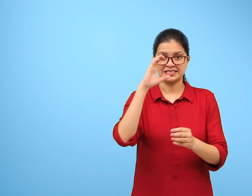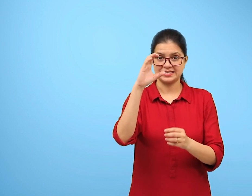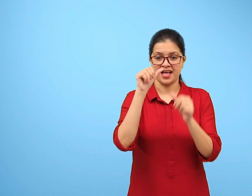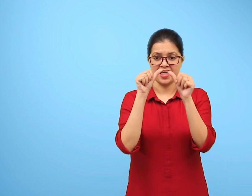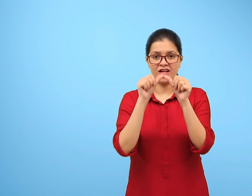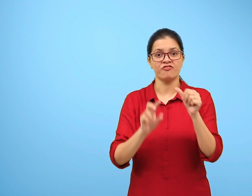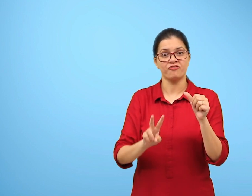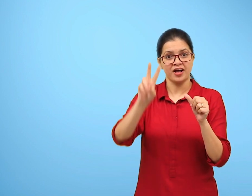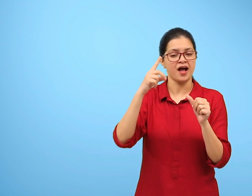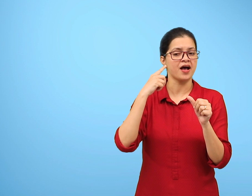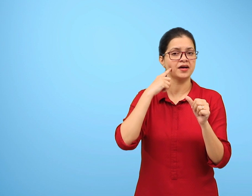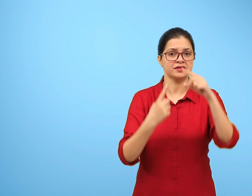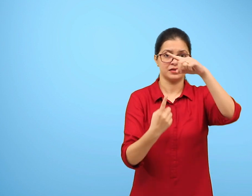cavity,